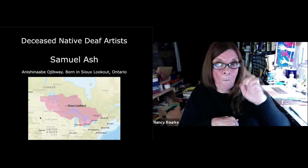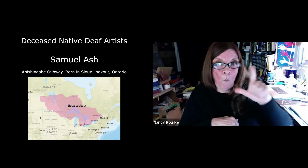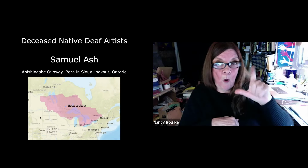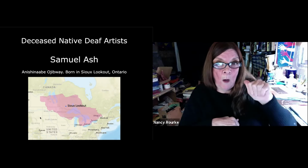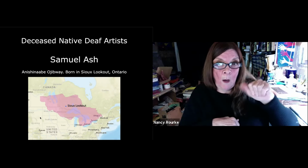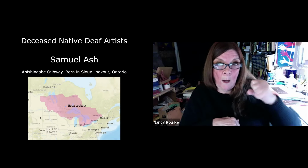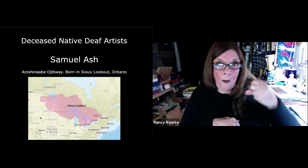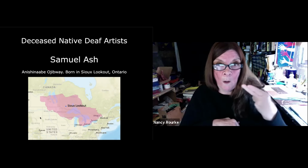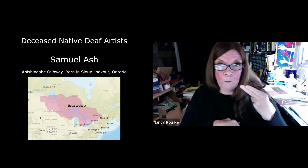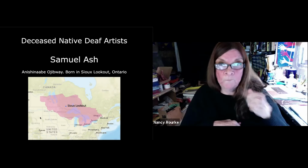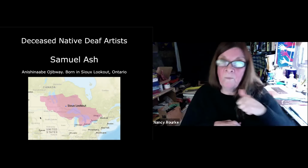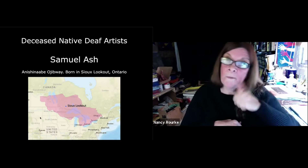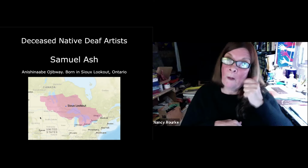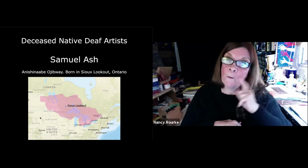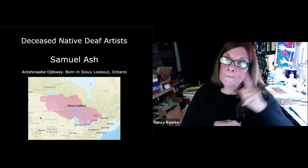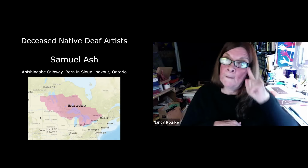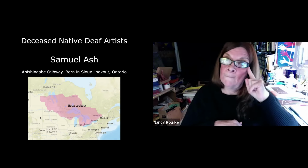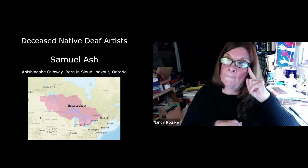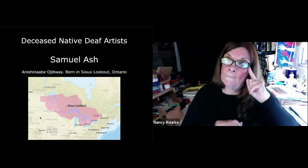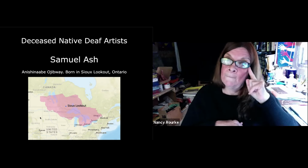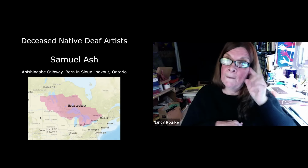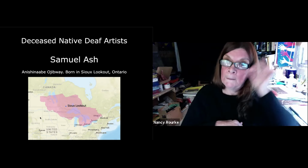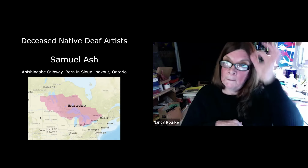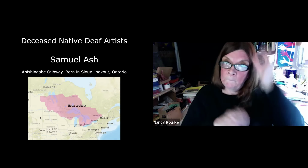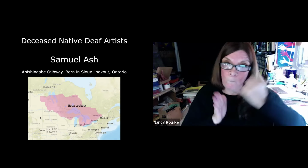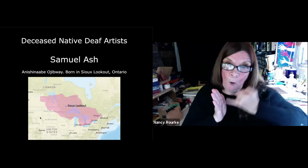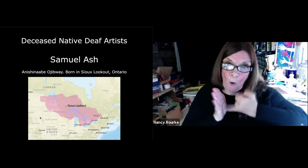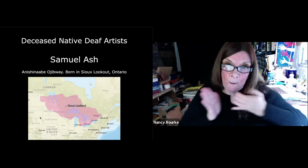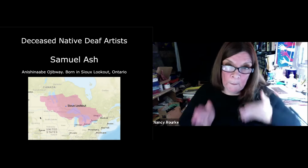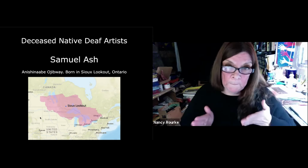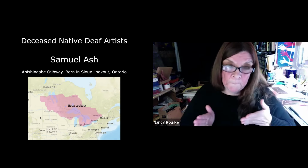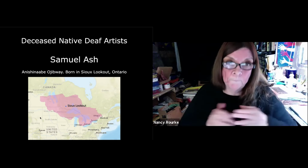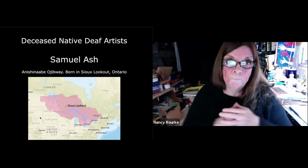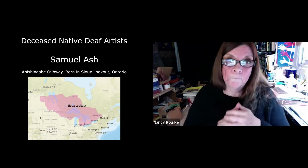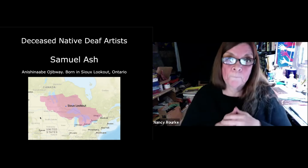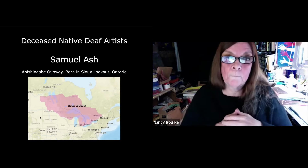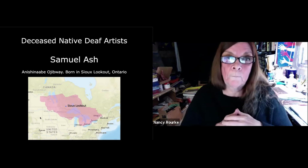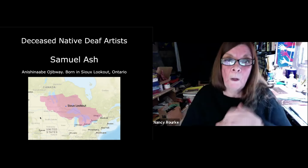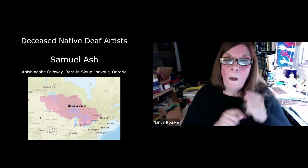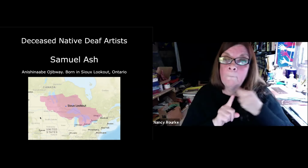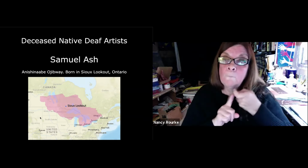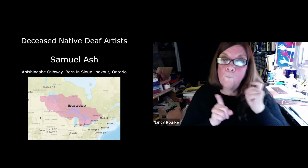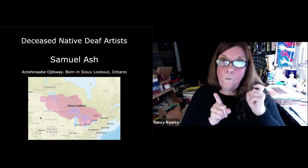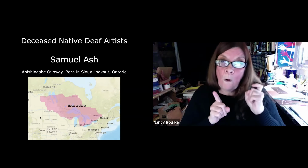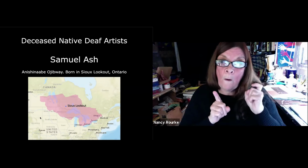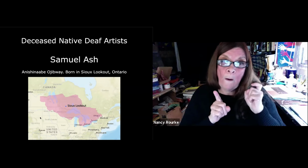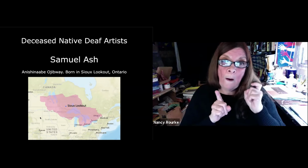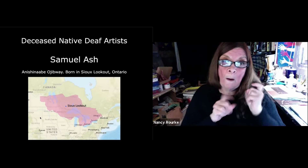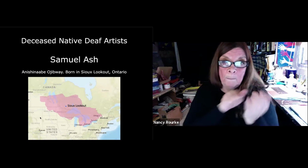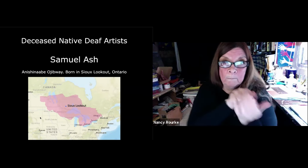Now I'd like to talk about Samuel Ash. Samuel Ash is another deaf native artist.